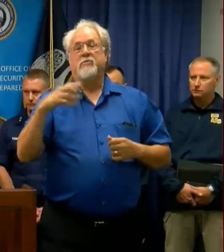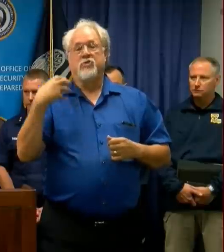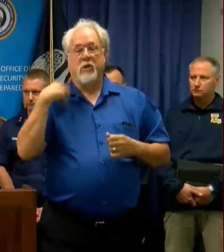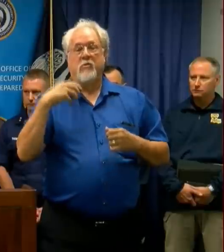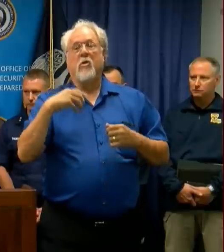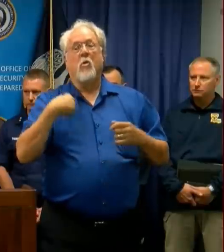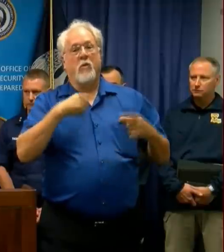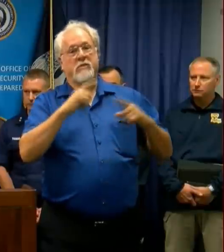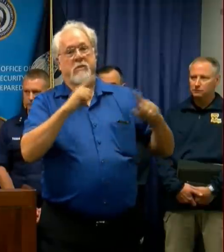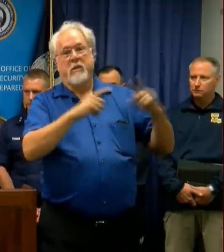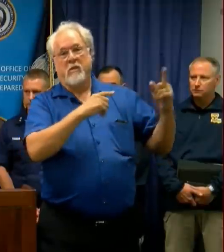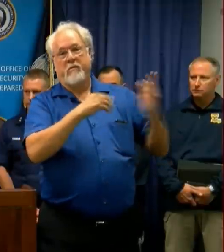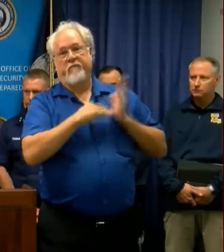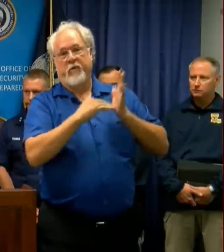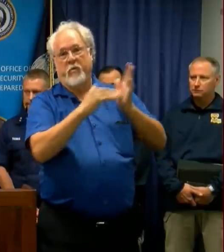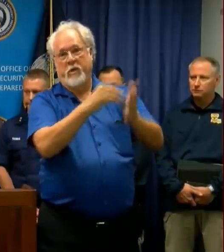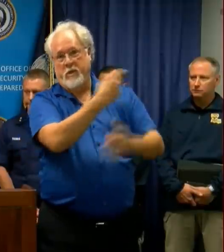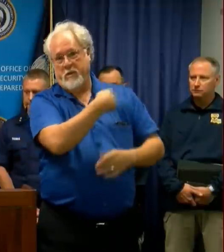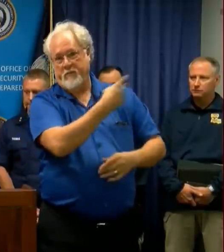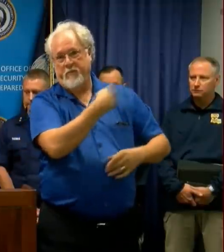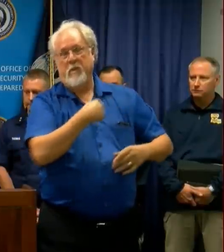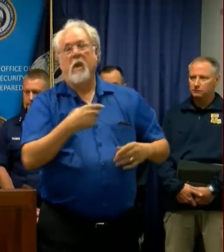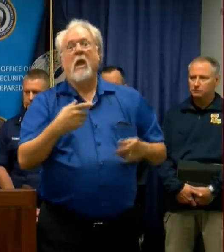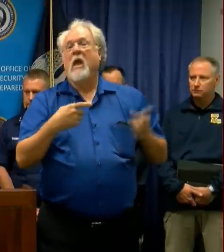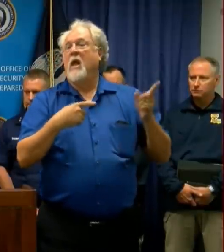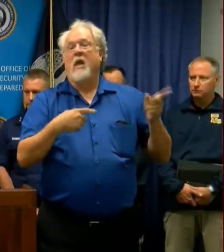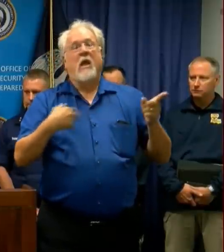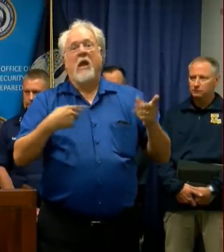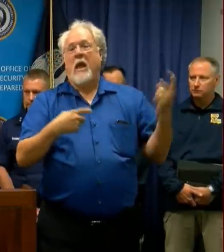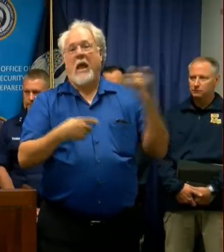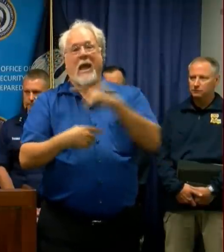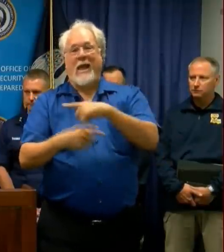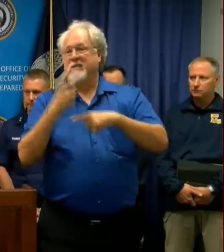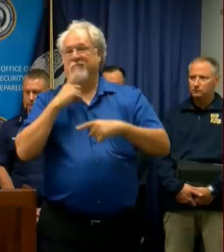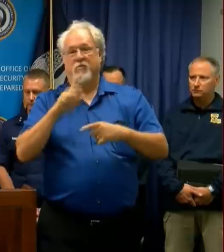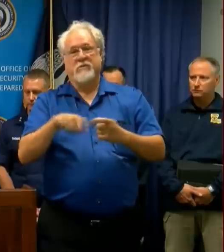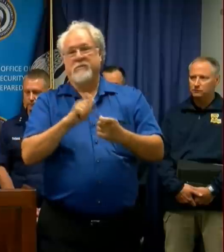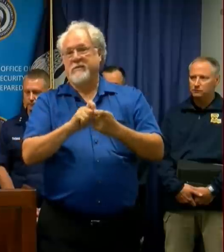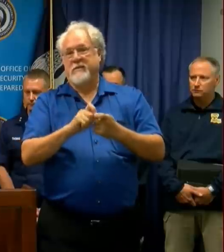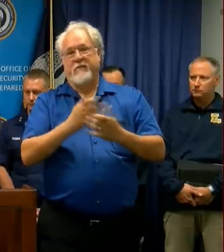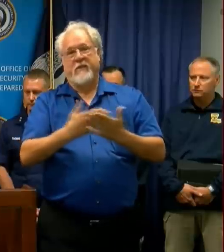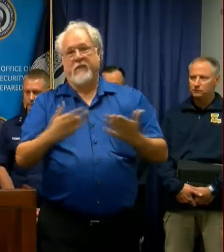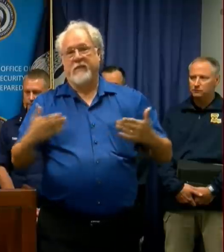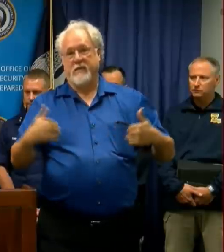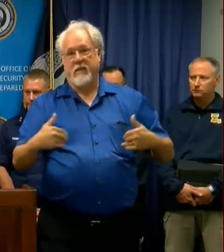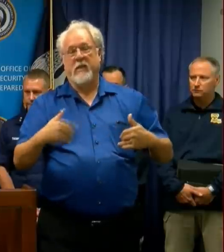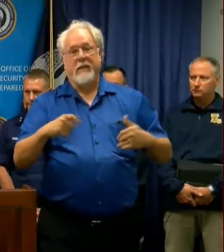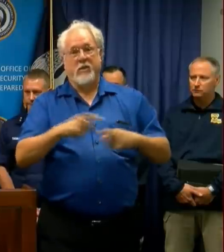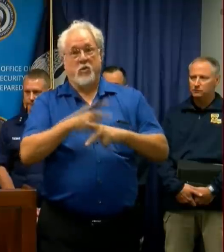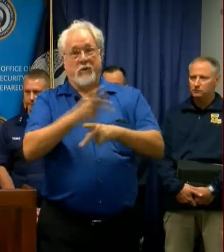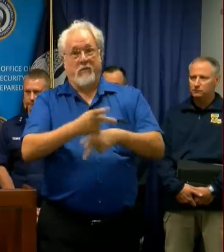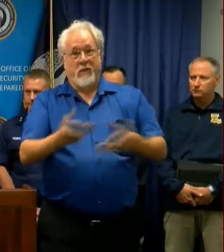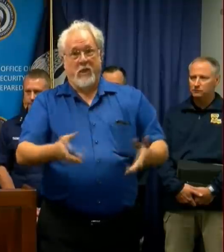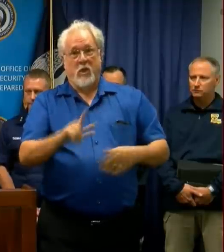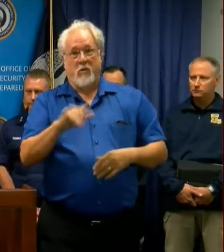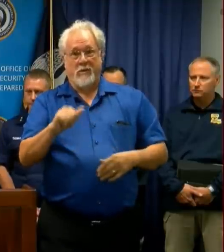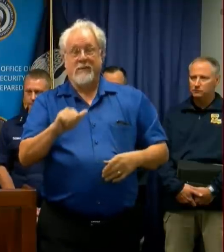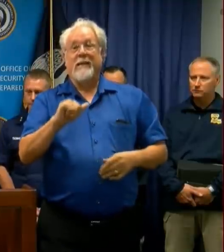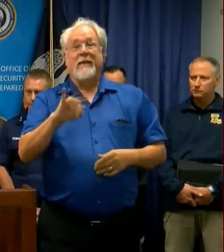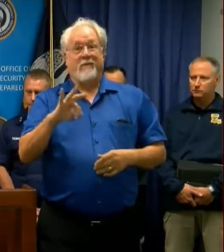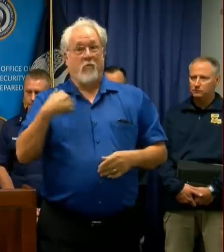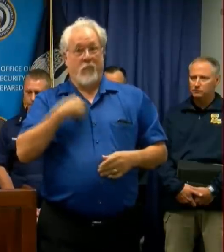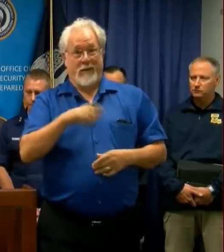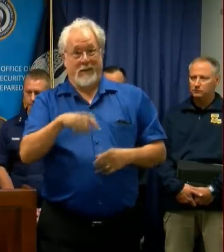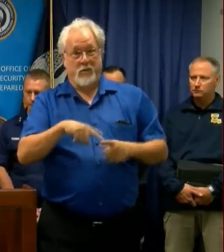We speak very frequently. They have not asked us for specific assets because we need to keep them here in Louisiana in case we need